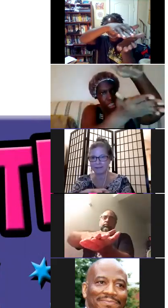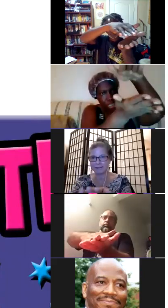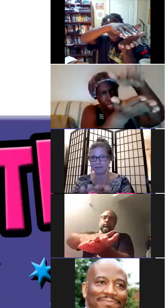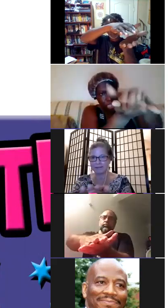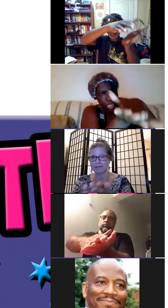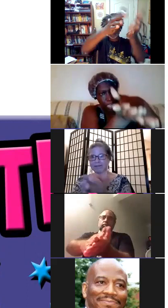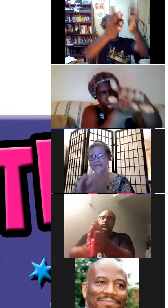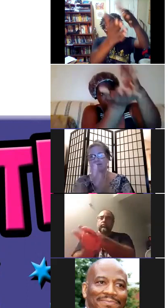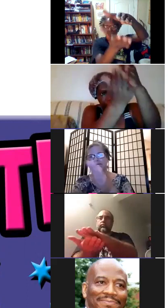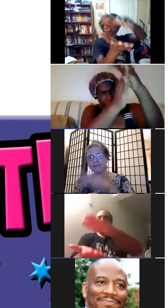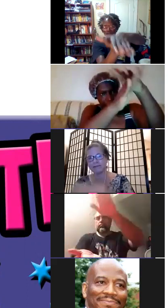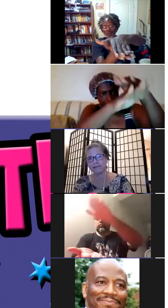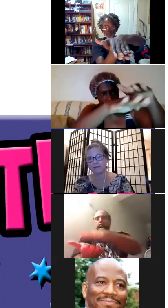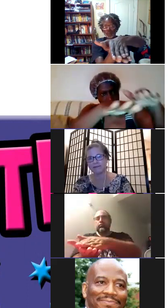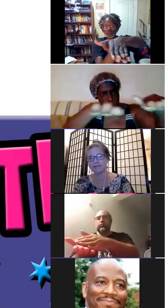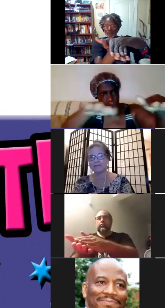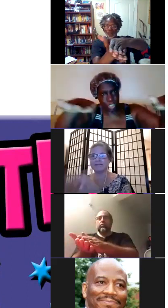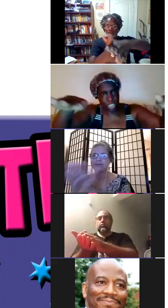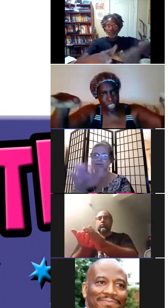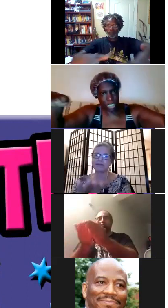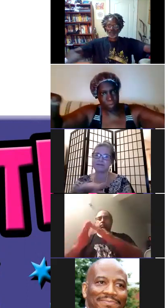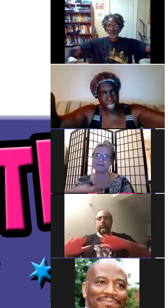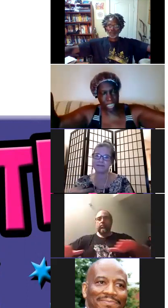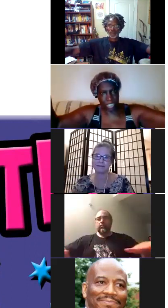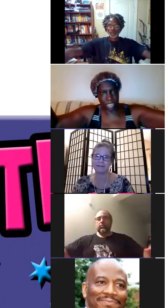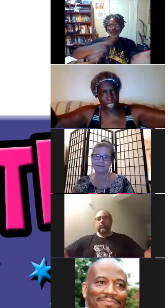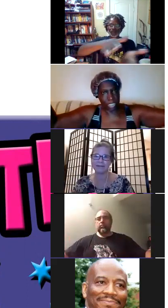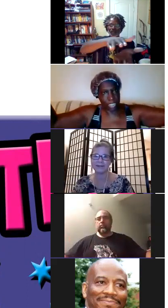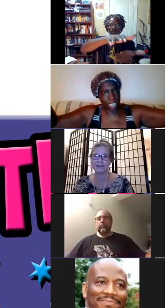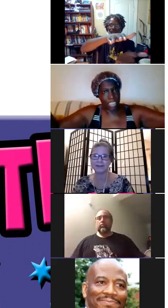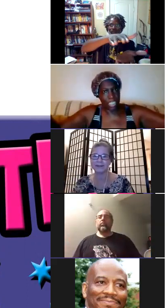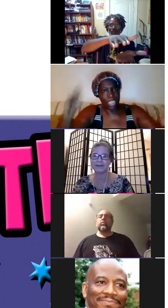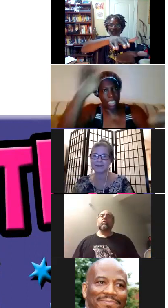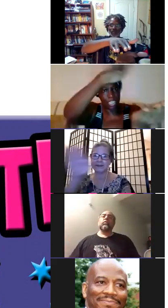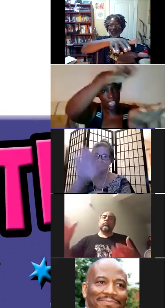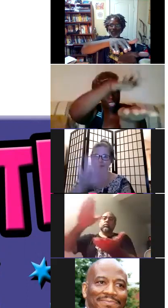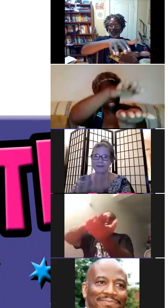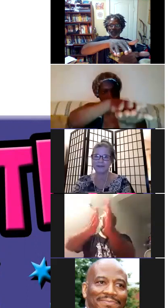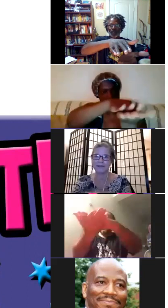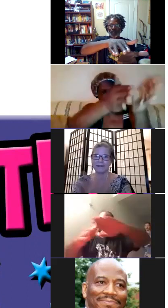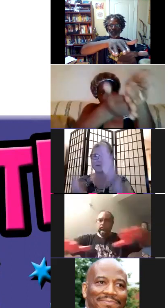switch, and then go out in peace.